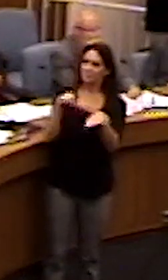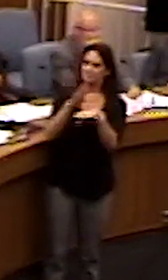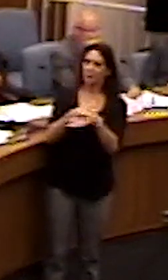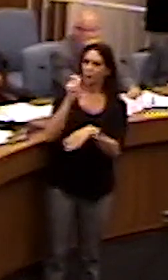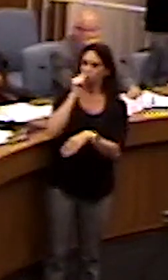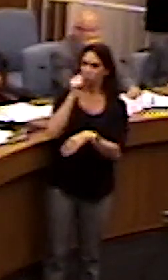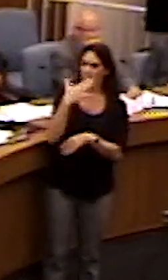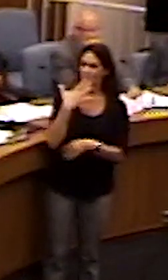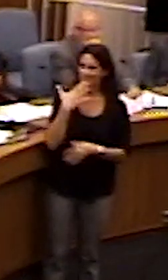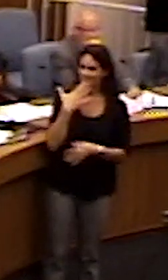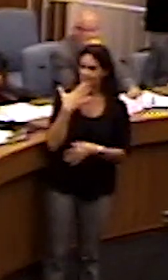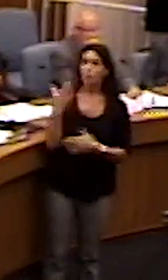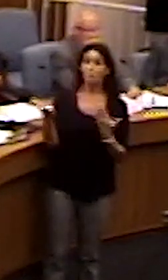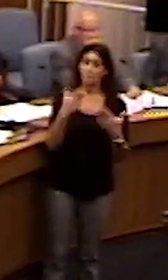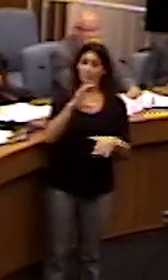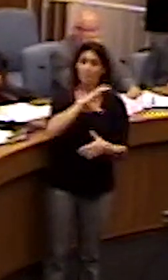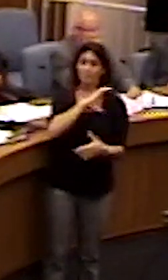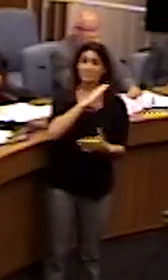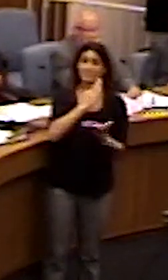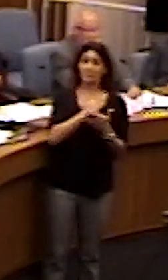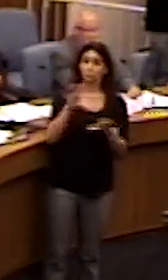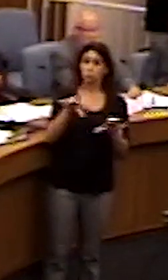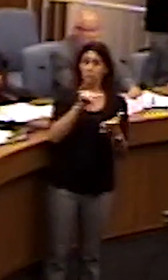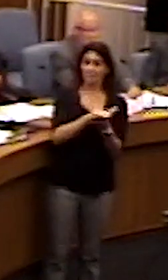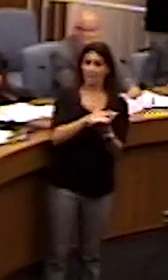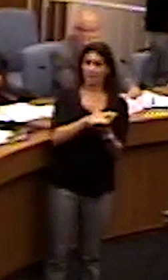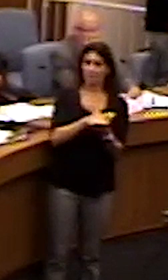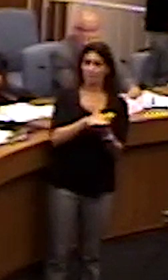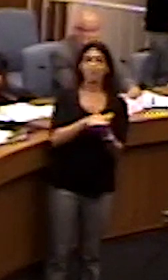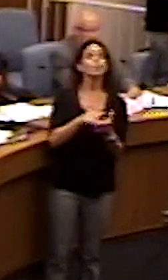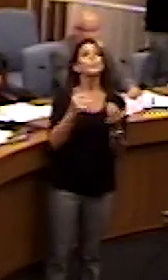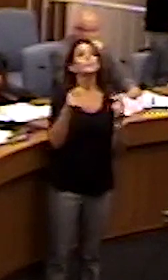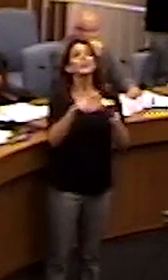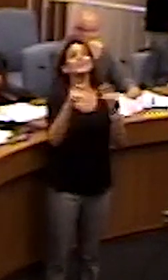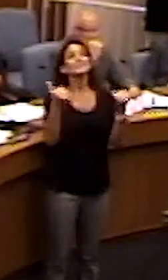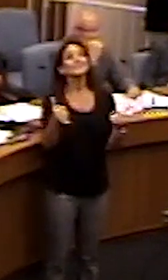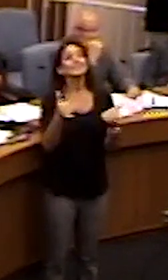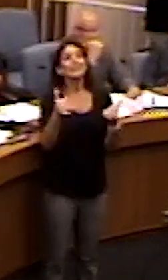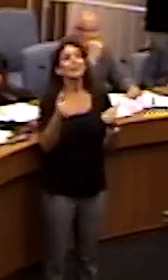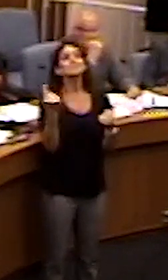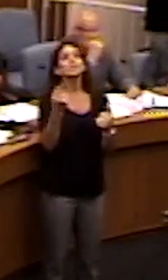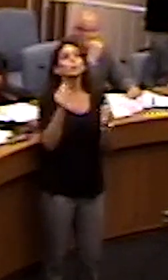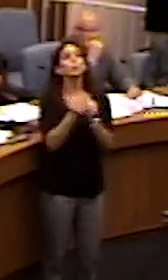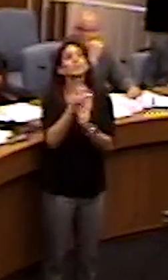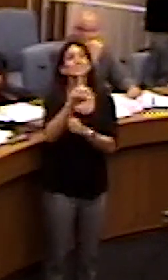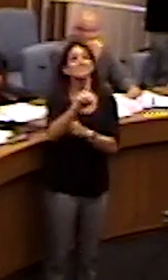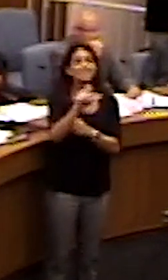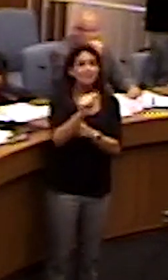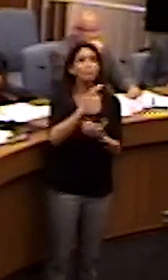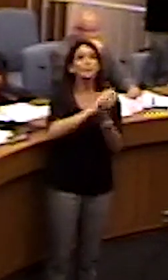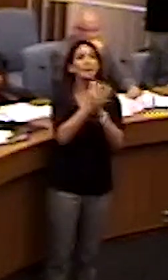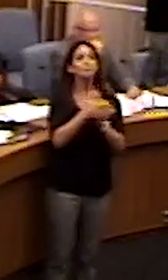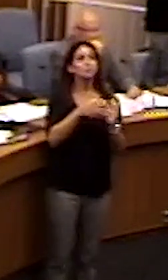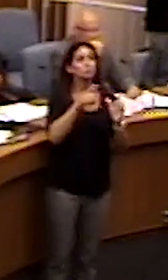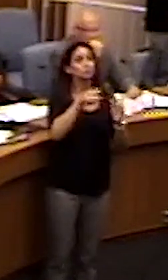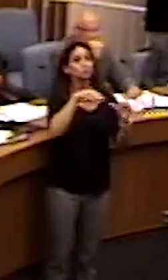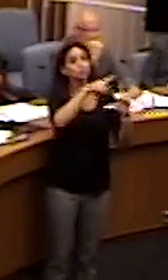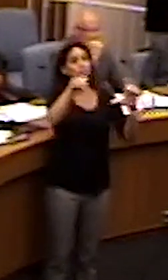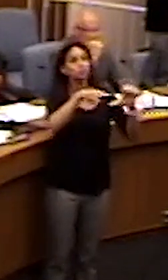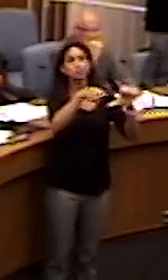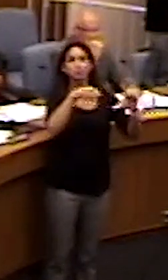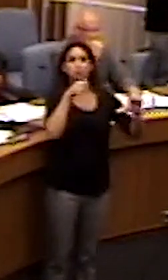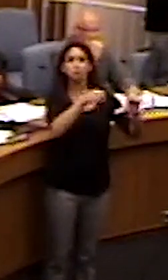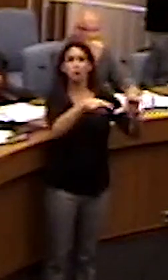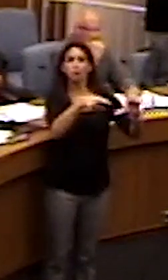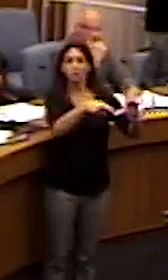he please stop doing it. But now somebody like under disability is a target, and I still feel people of race still